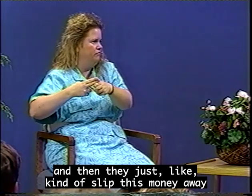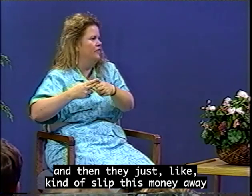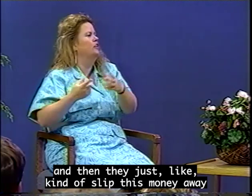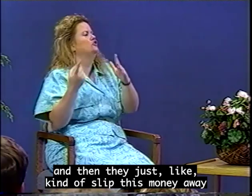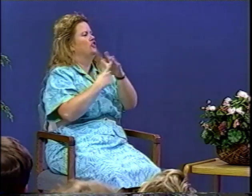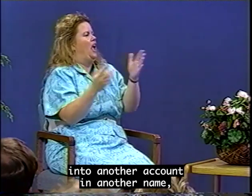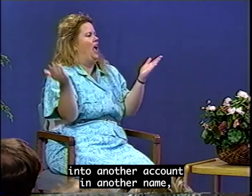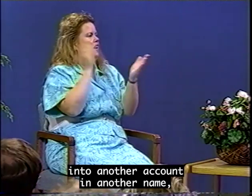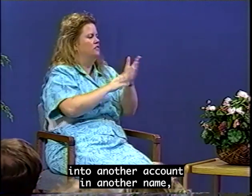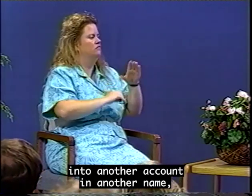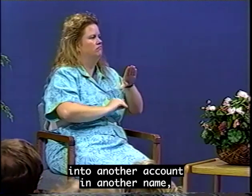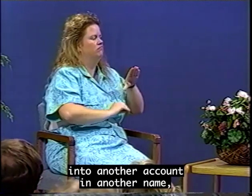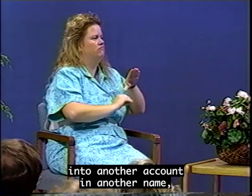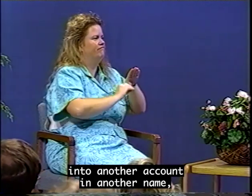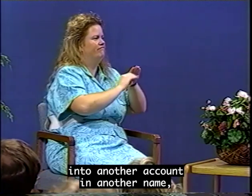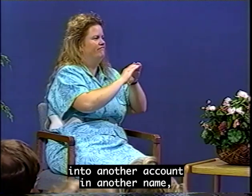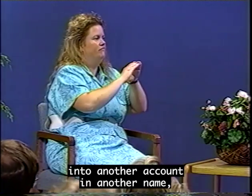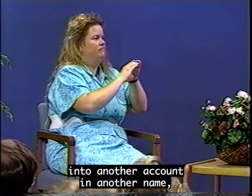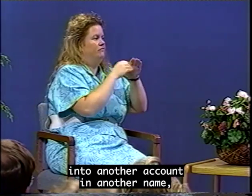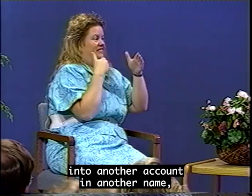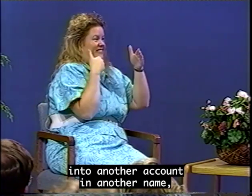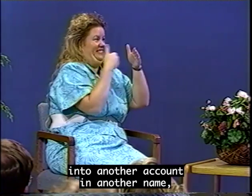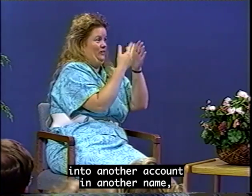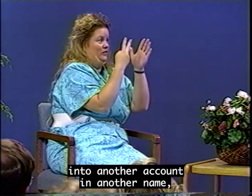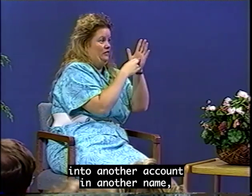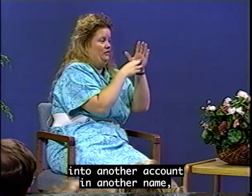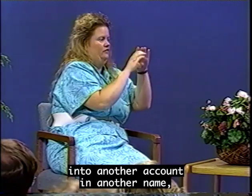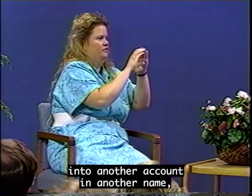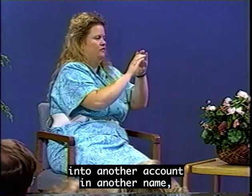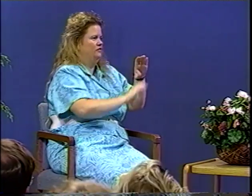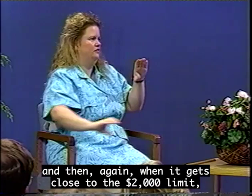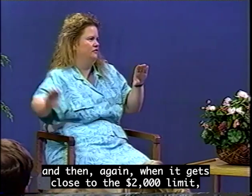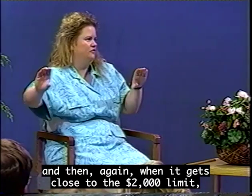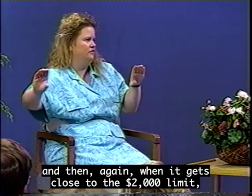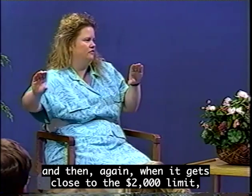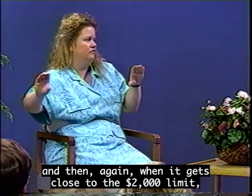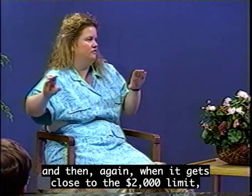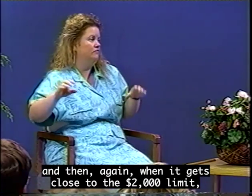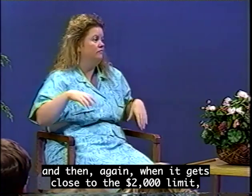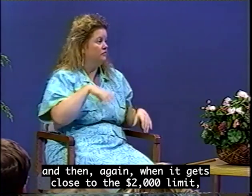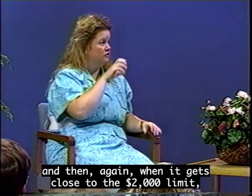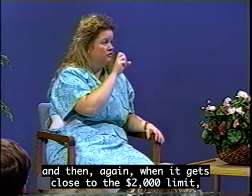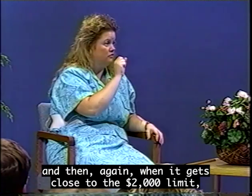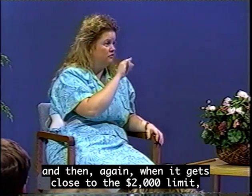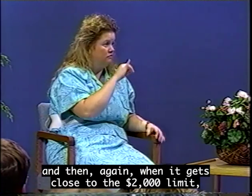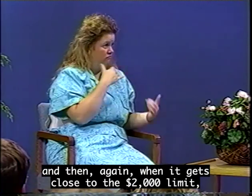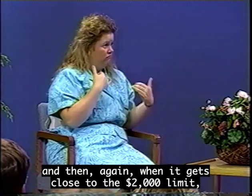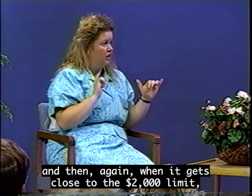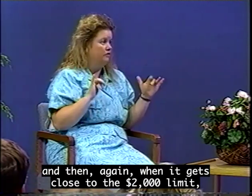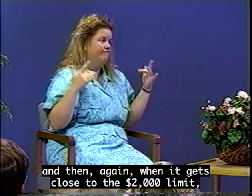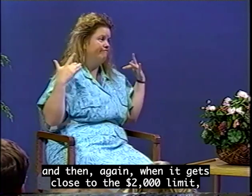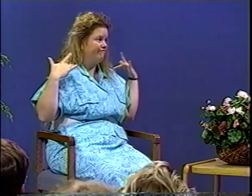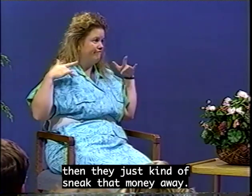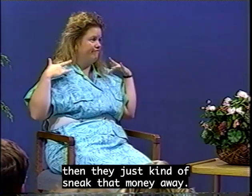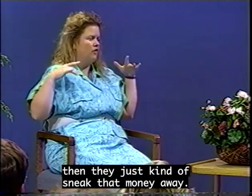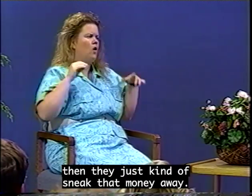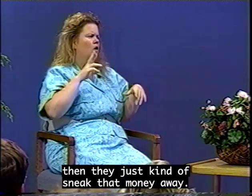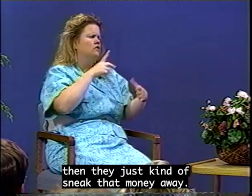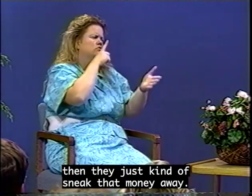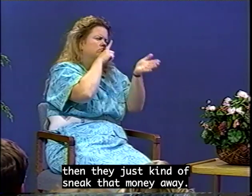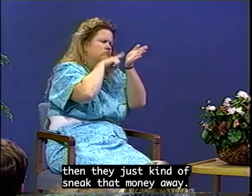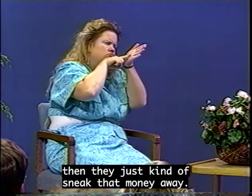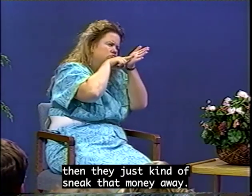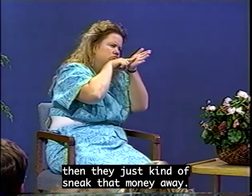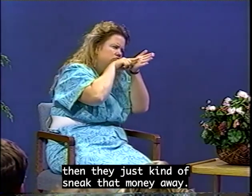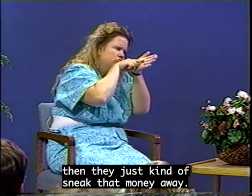this money away under another account in another name, and then again when it gets close to the $2,000 limit, then they just